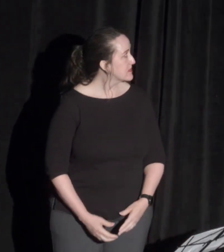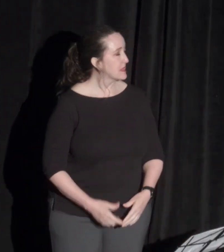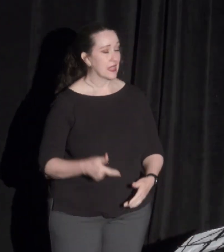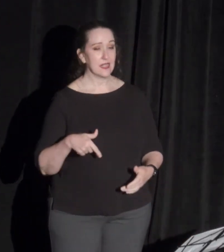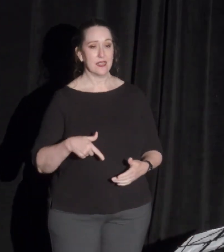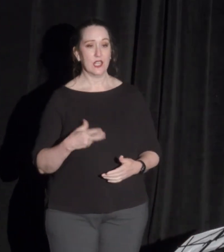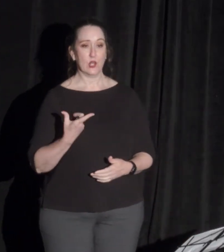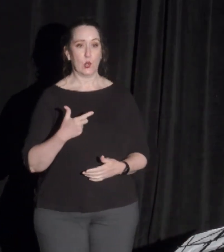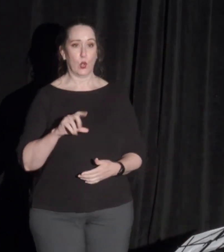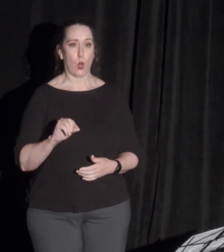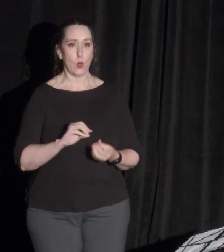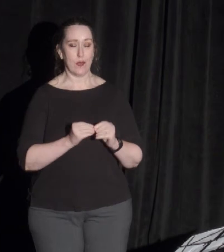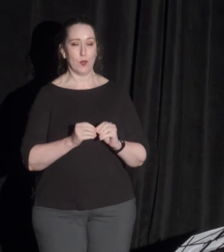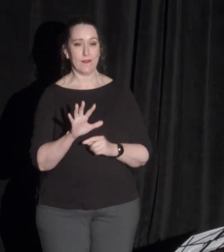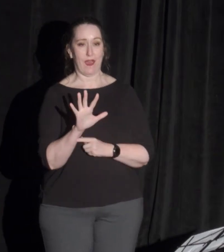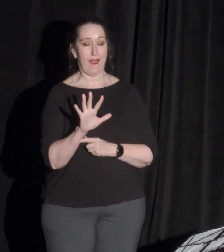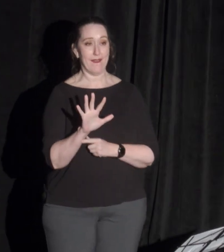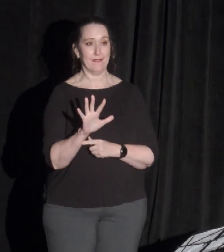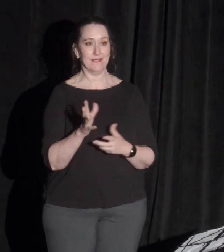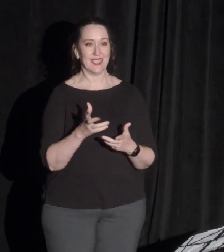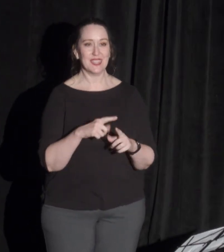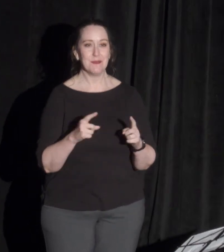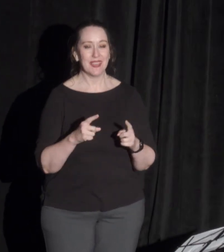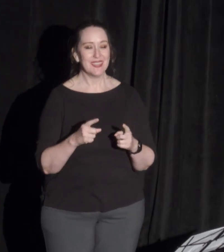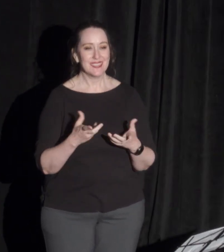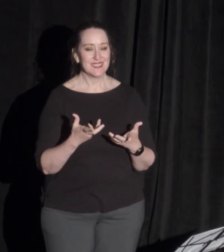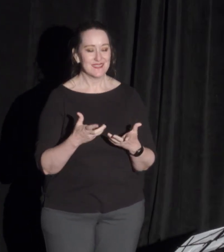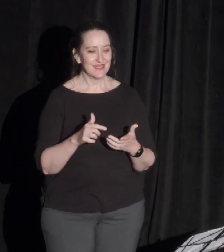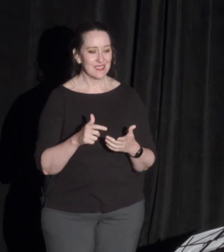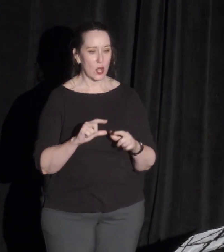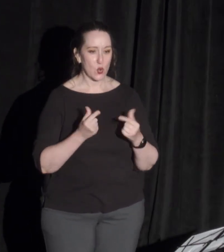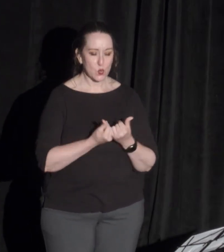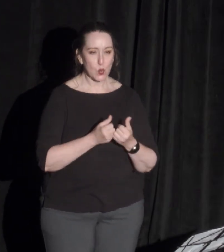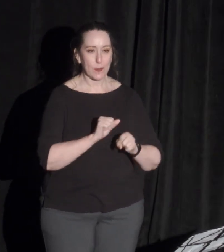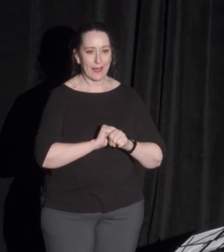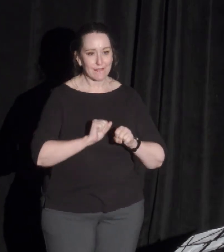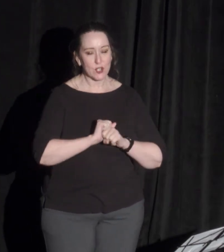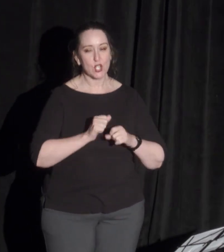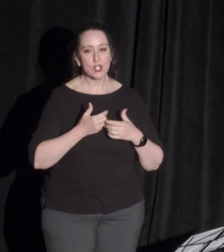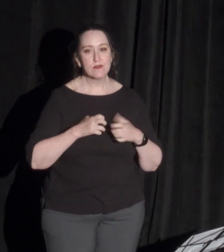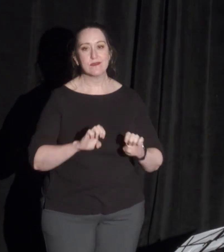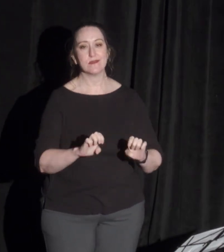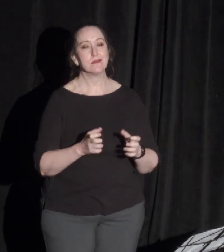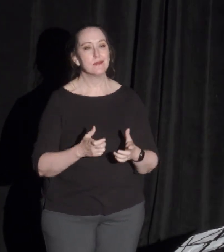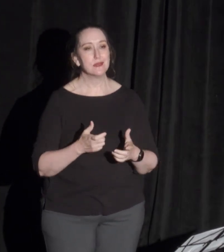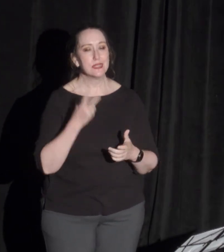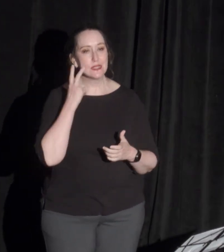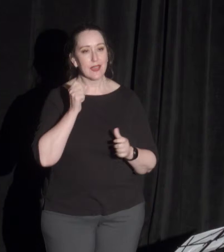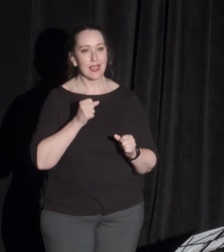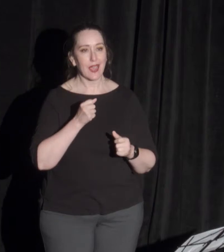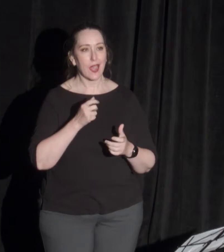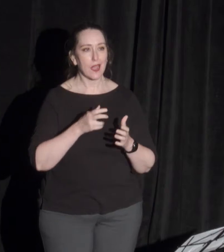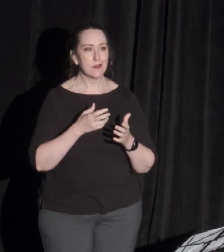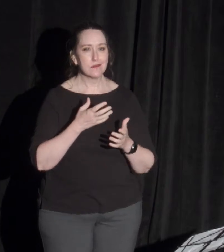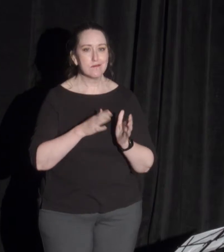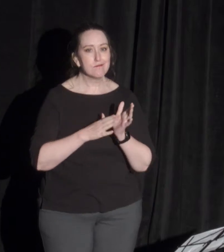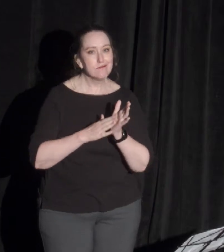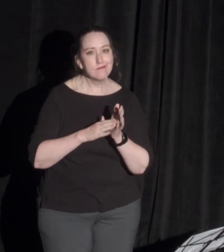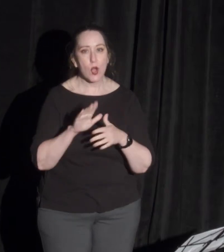Hugo number 5. But since this one was a group effort, let's see if I can't shout out all the other folks that helped make Far Sector the